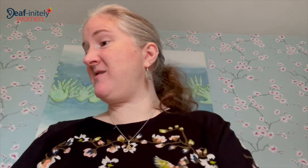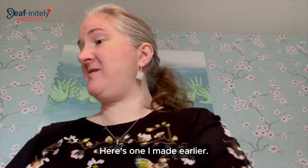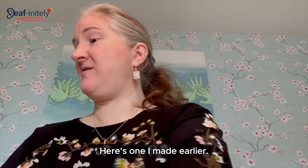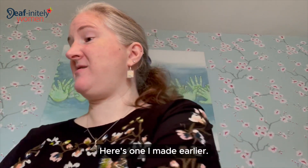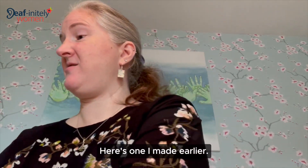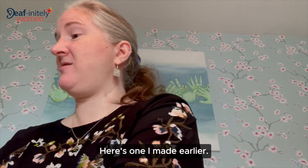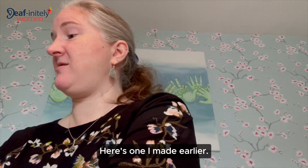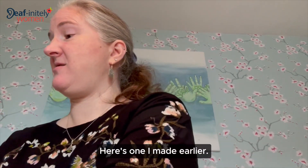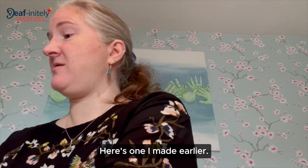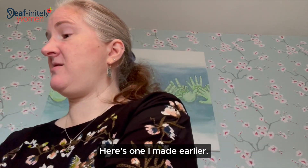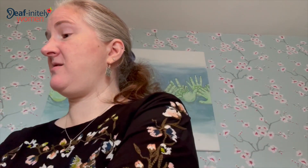Here's one I made earlier.